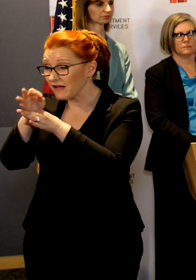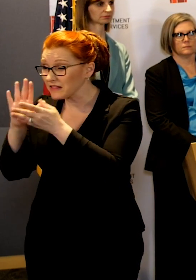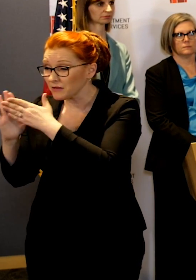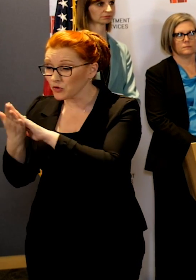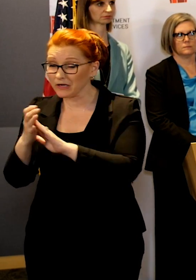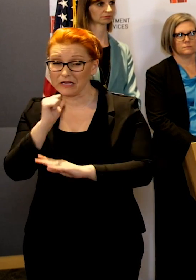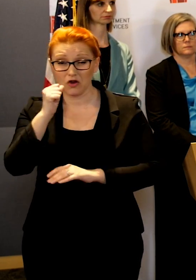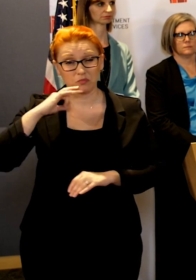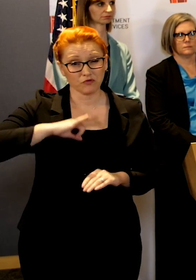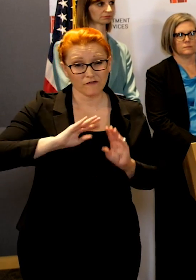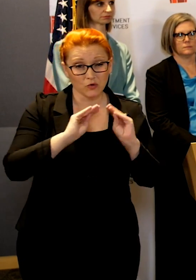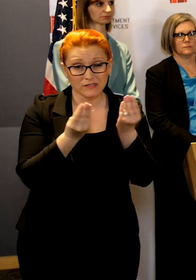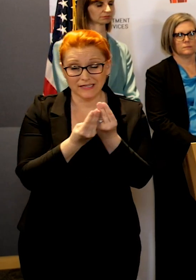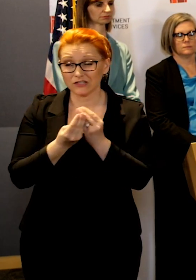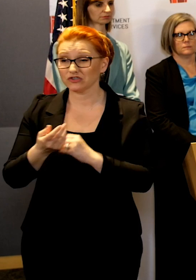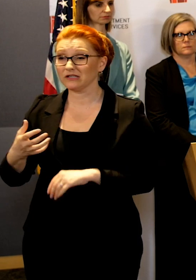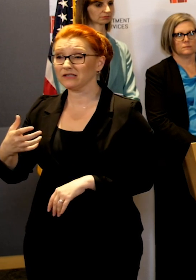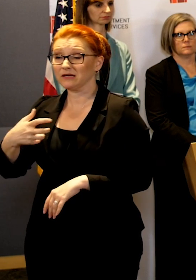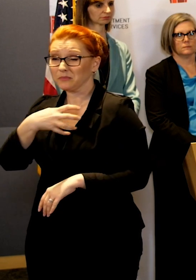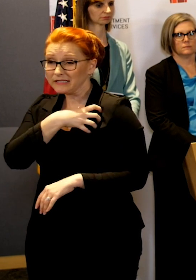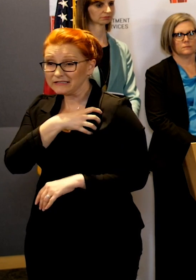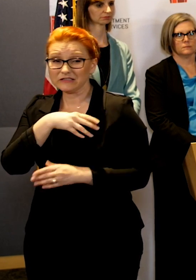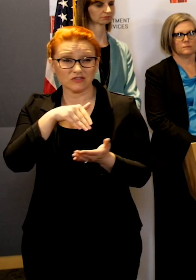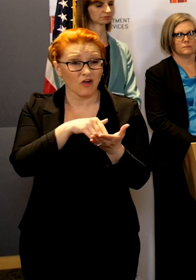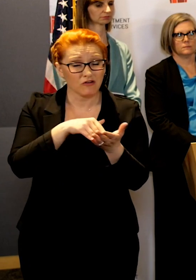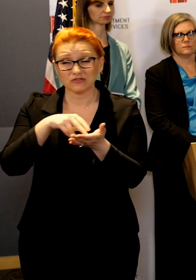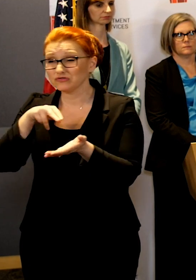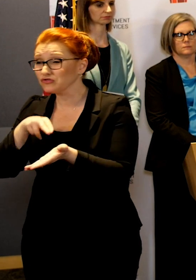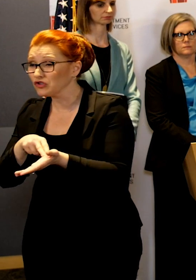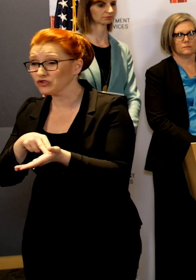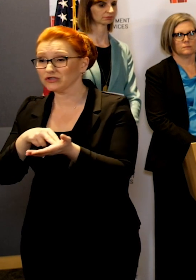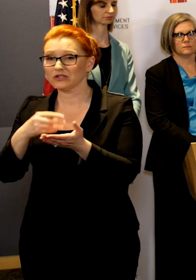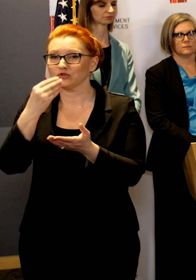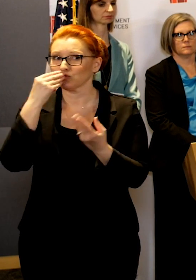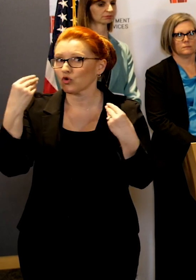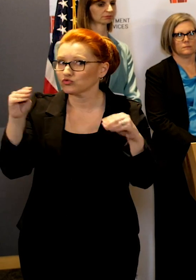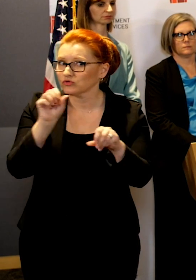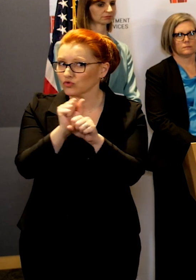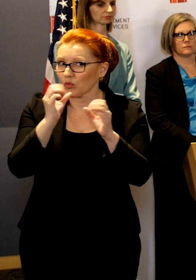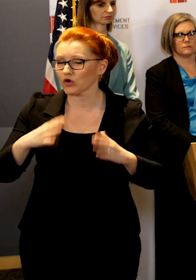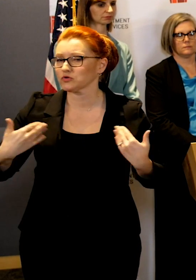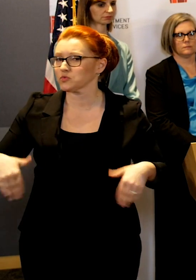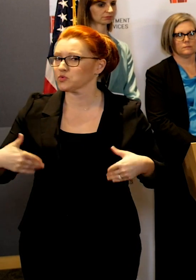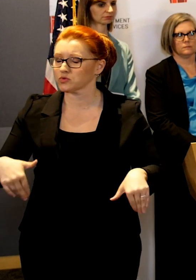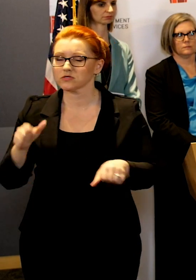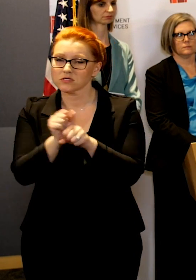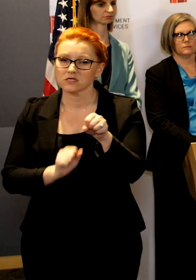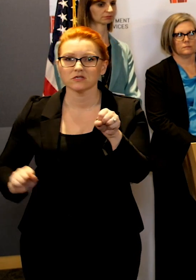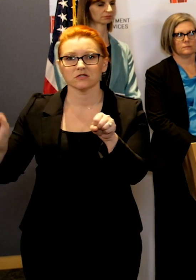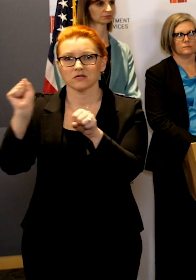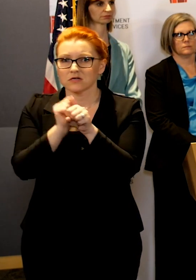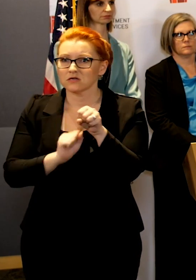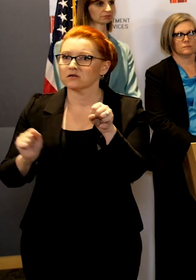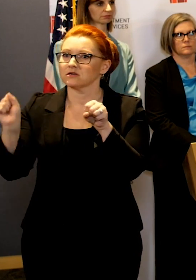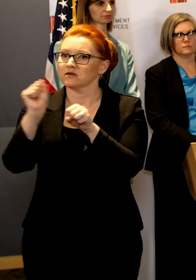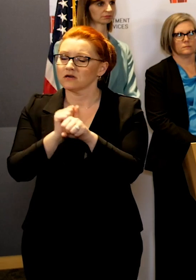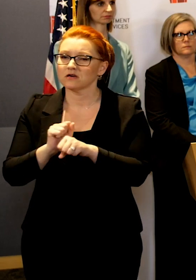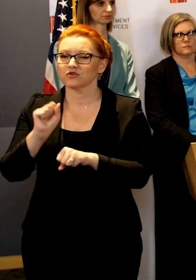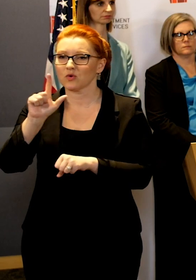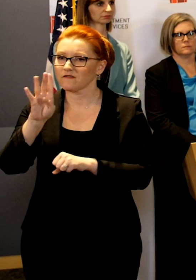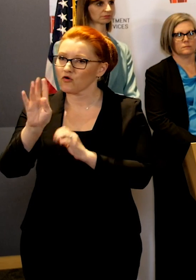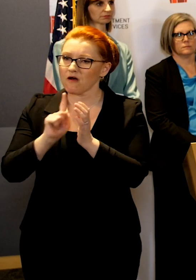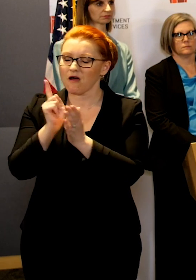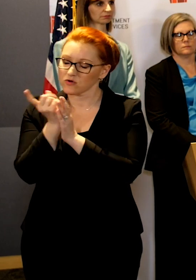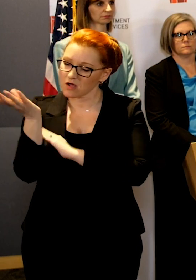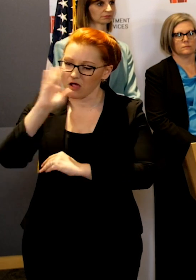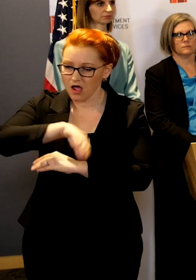law enforcement officials, doctors, nurses, and our grocery store workers who have been working around the clock to